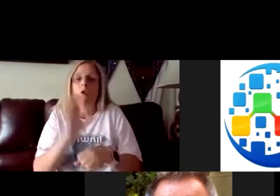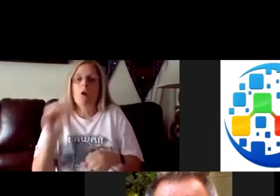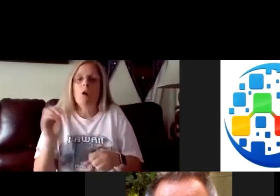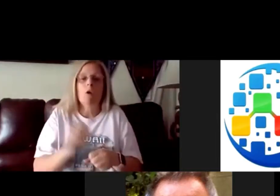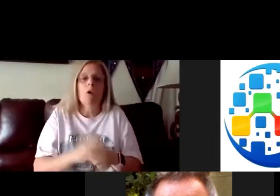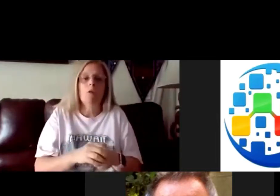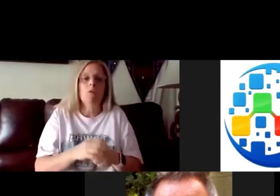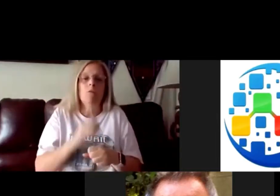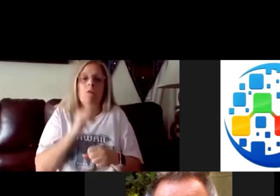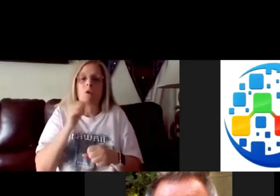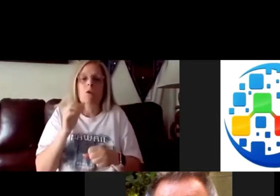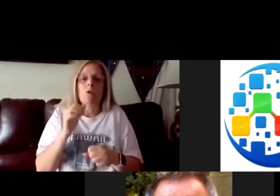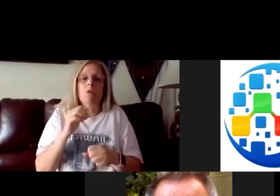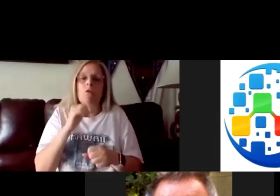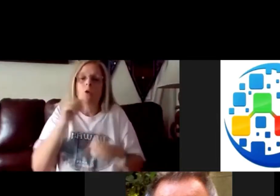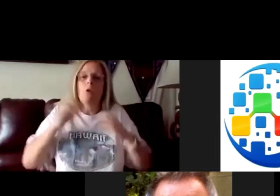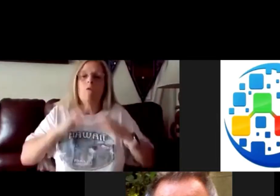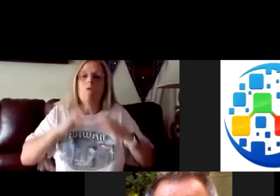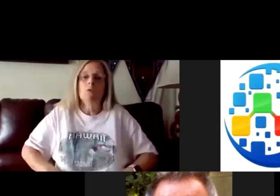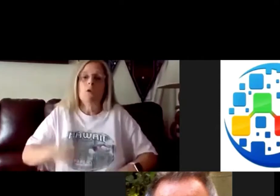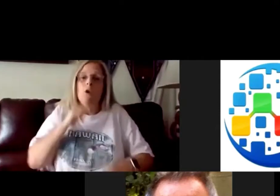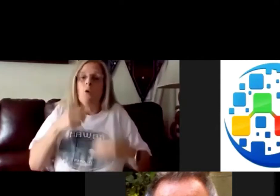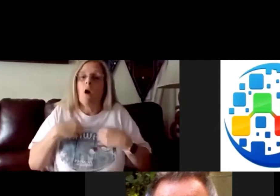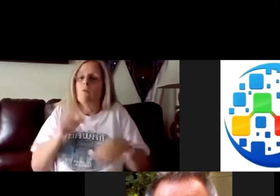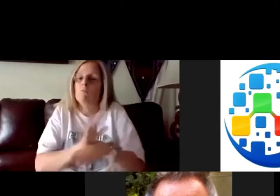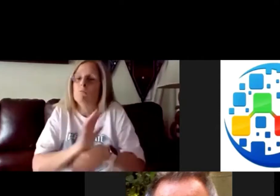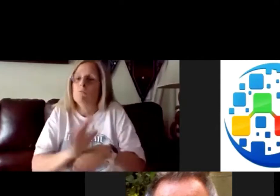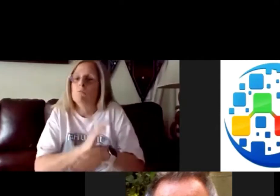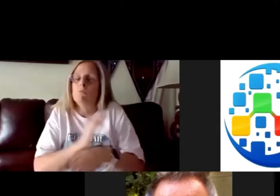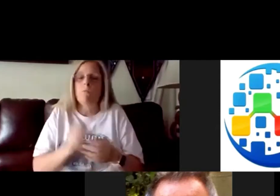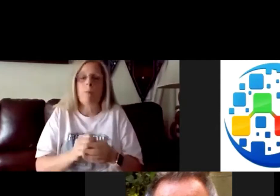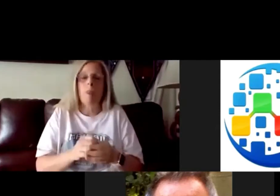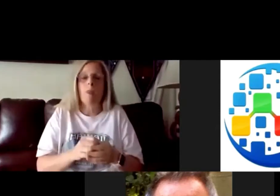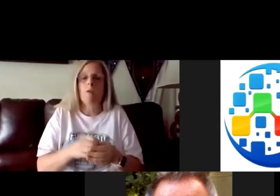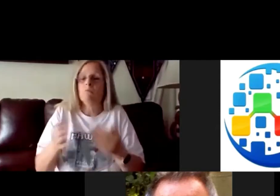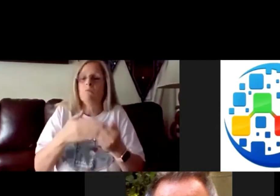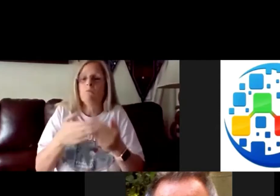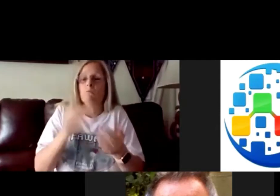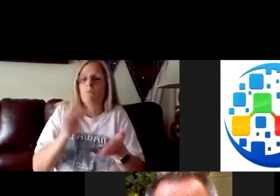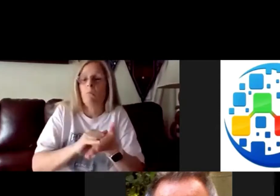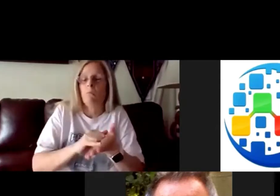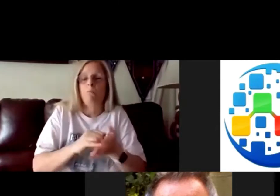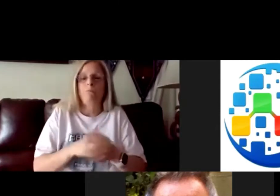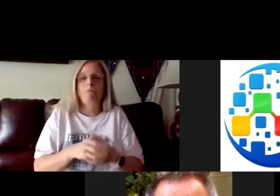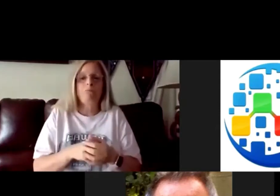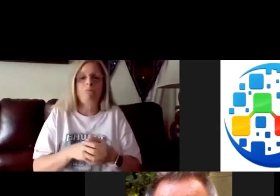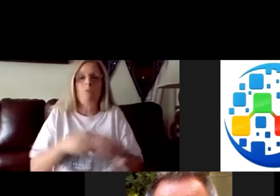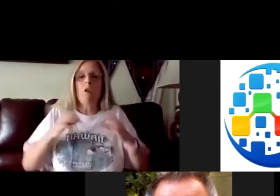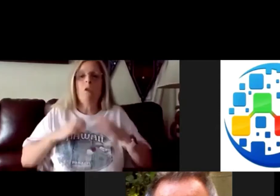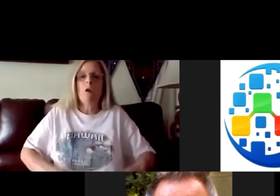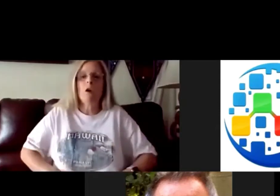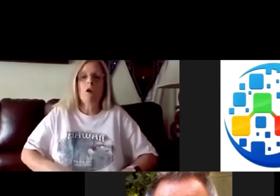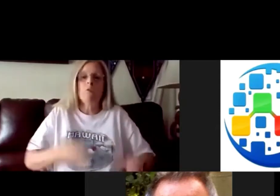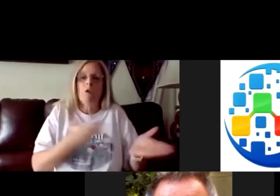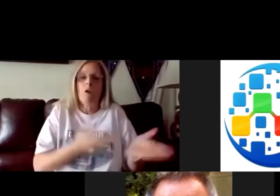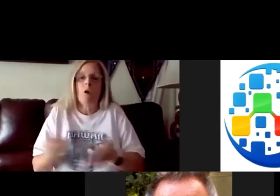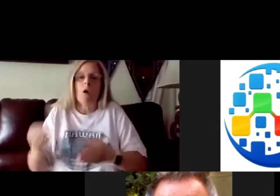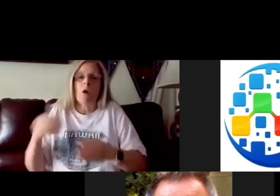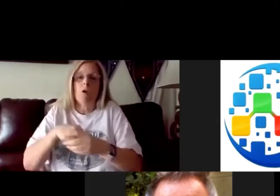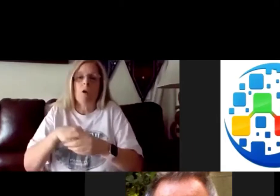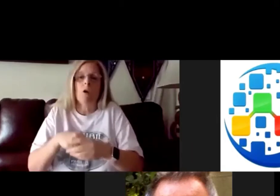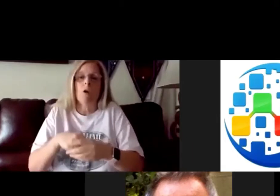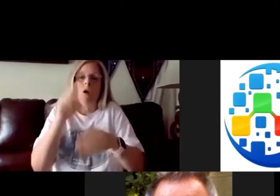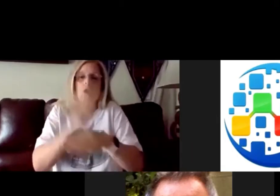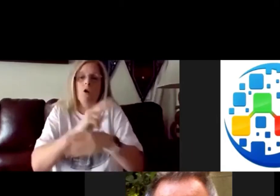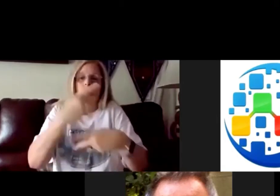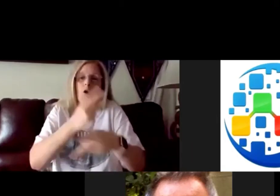you don't have customers, you don't have a business. I mean, it really is as simple as that. And the customers that will come in and use the